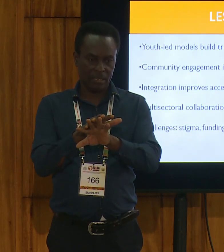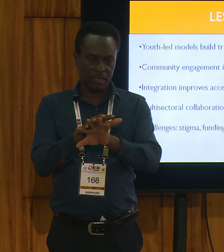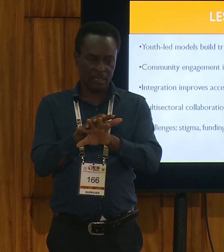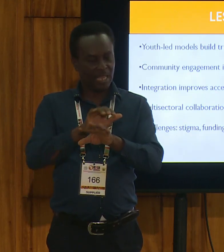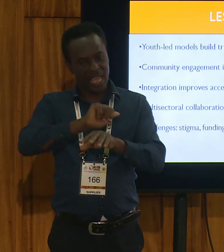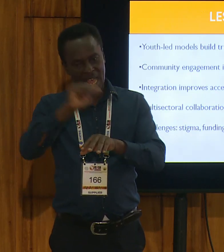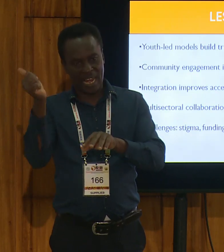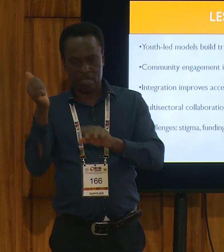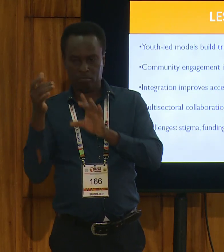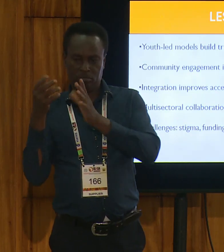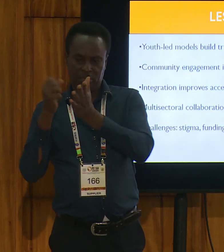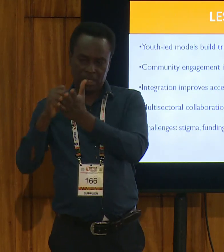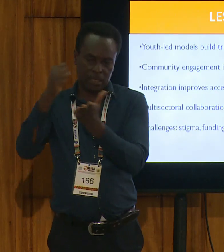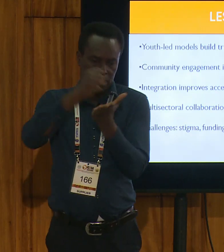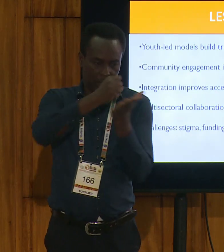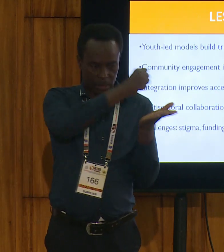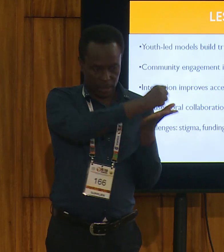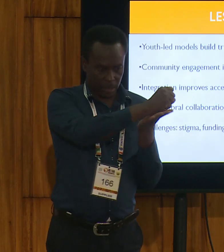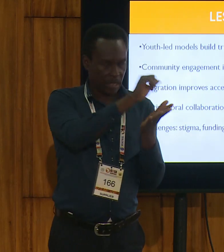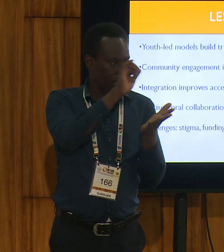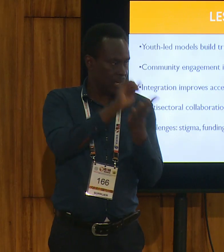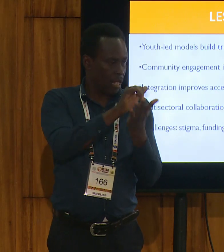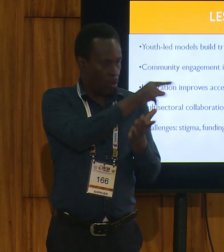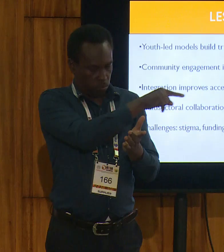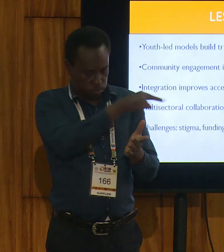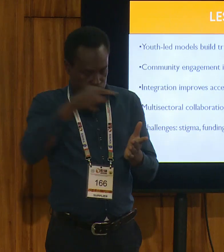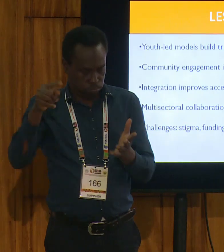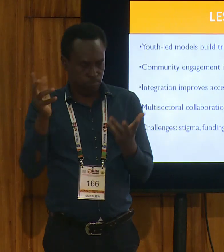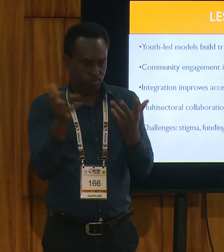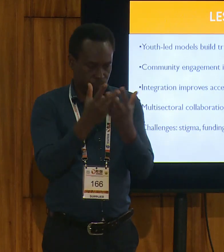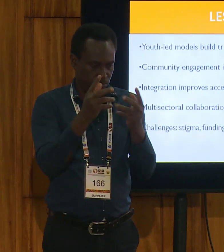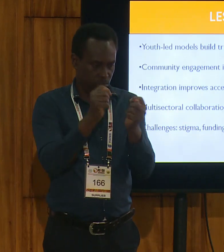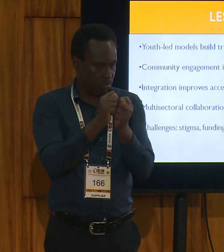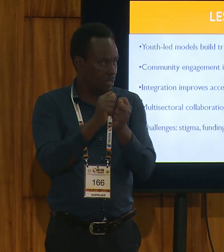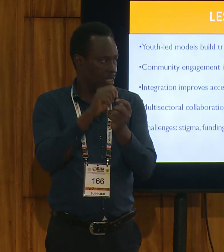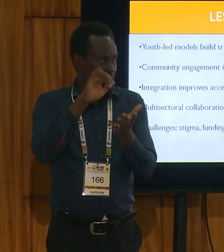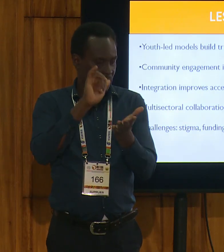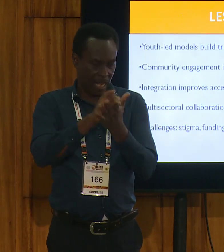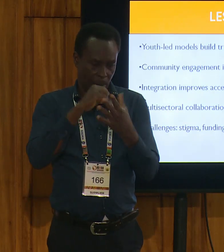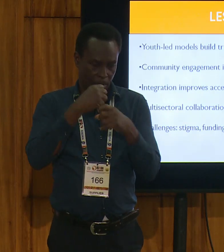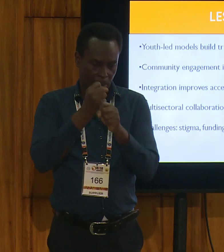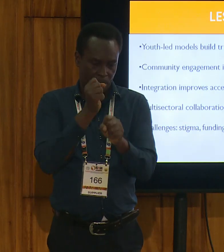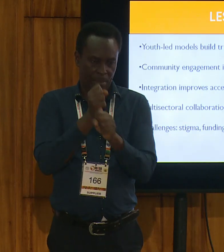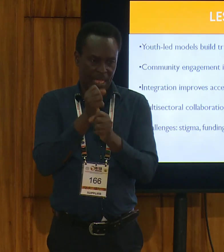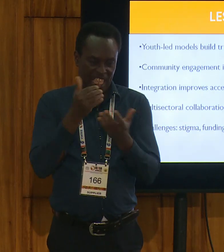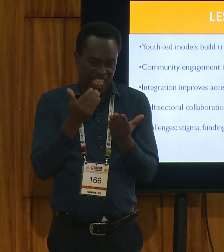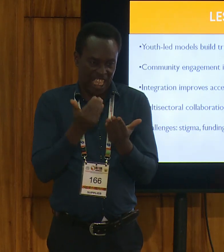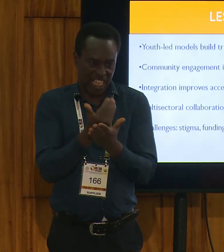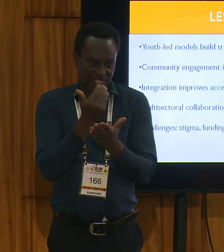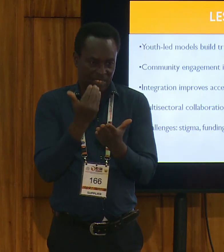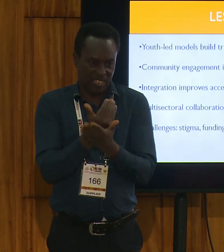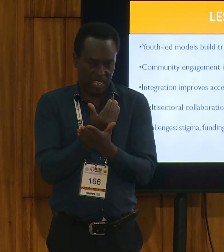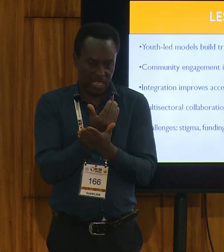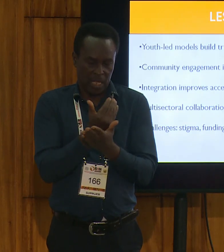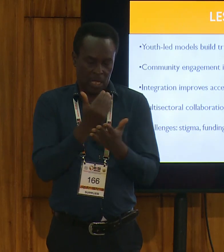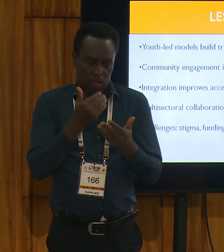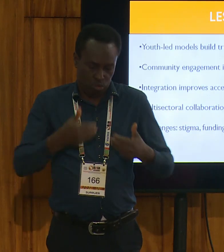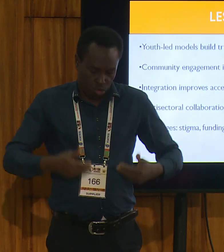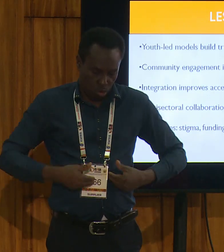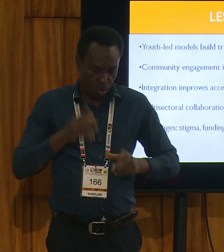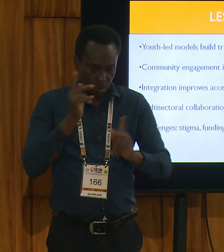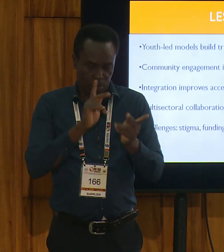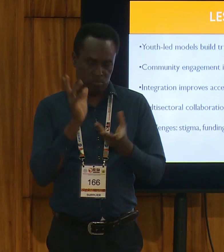other sectors so that it improves access of young people to all the sectors or agencies that they need help